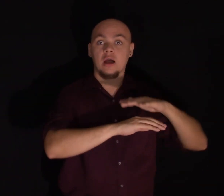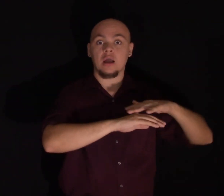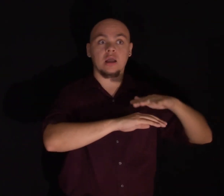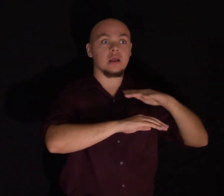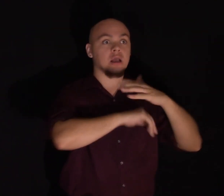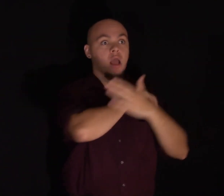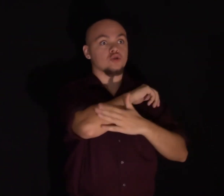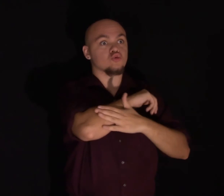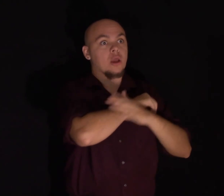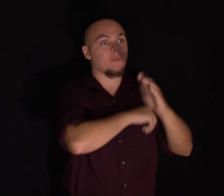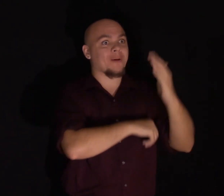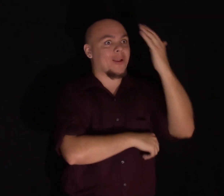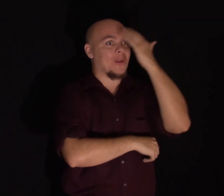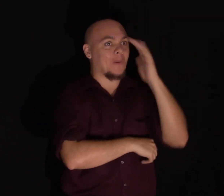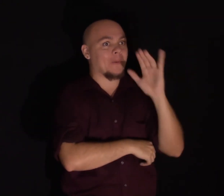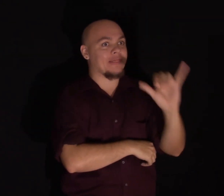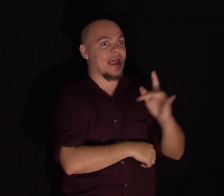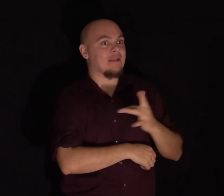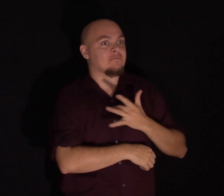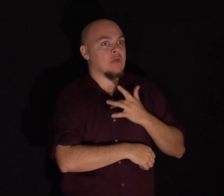feel for india